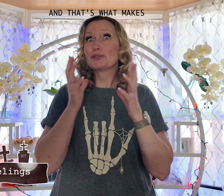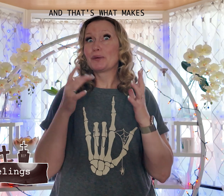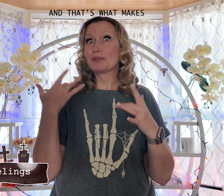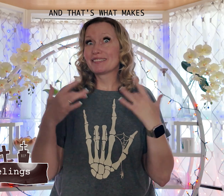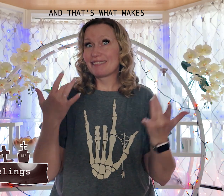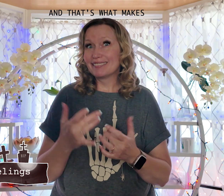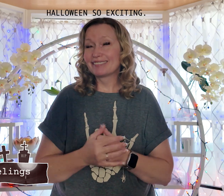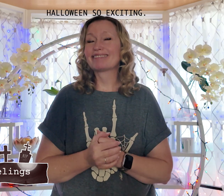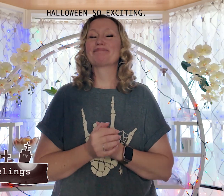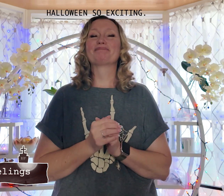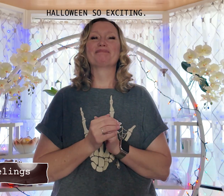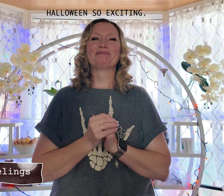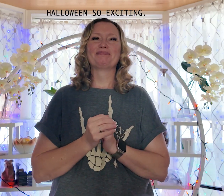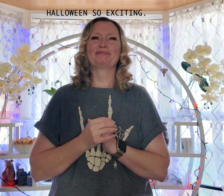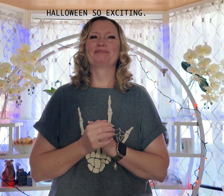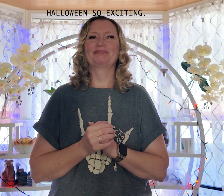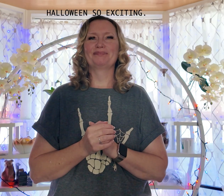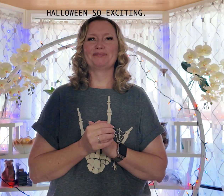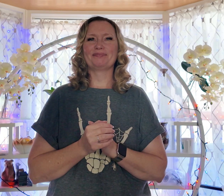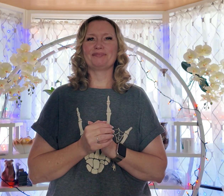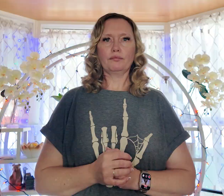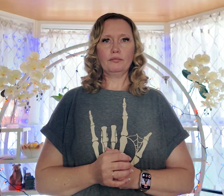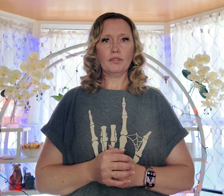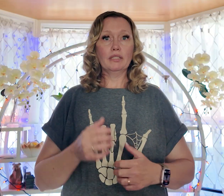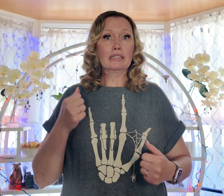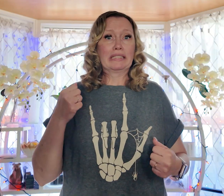makes Halloween so exciting.